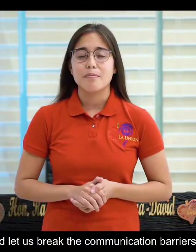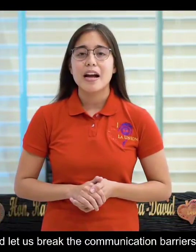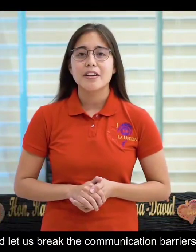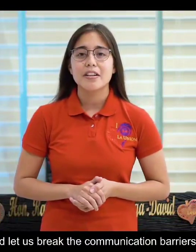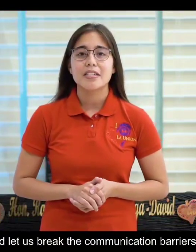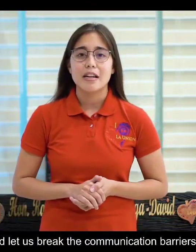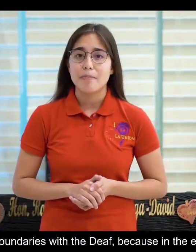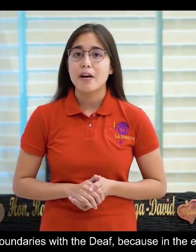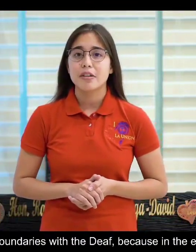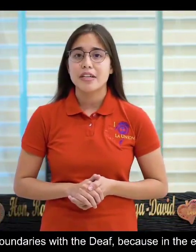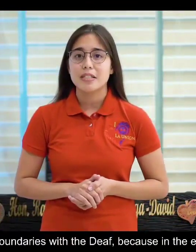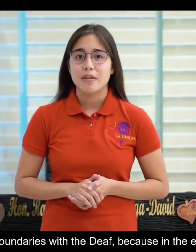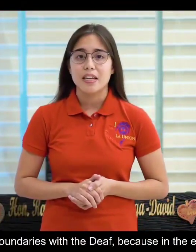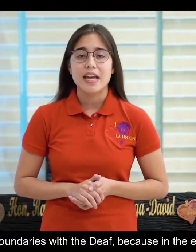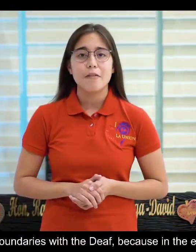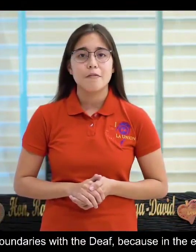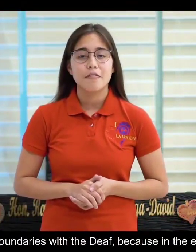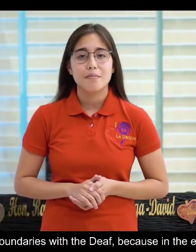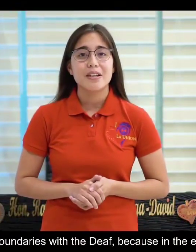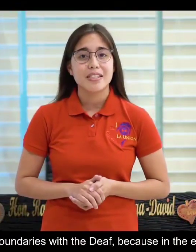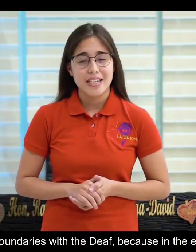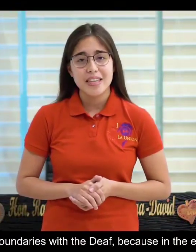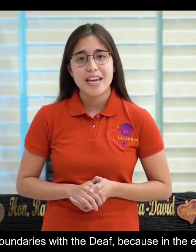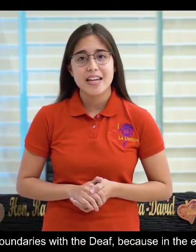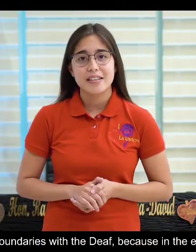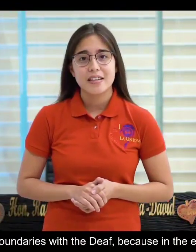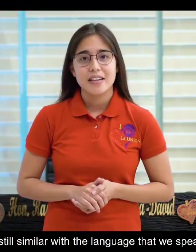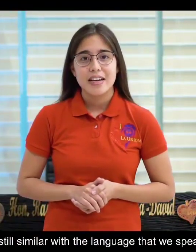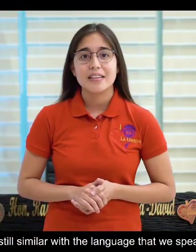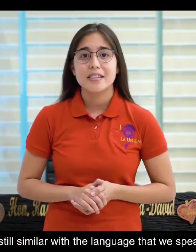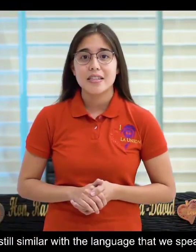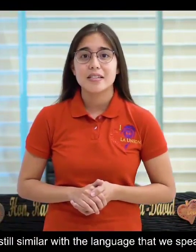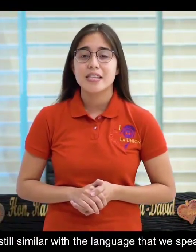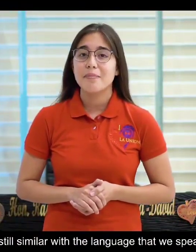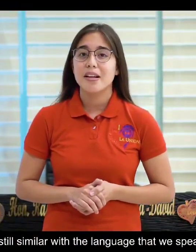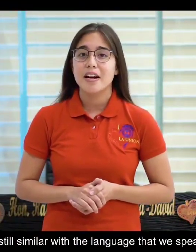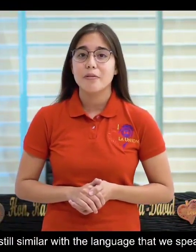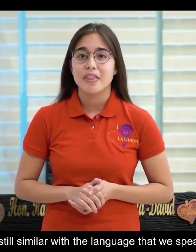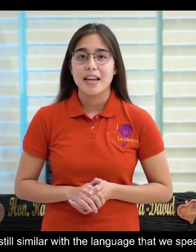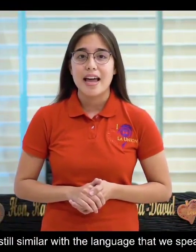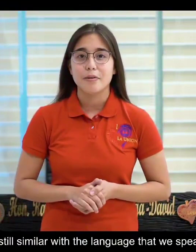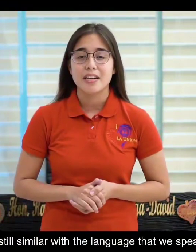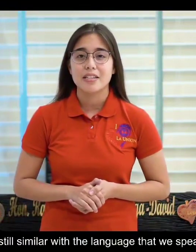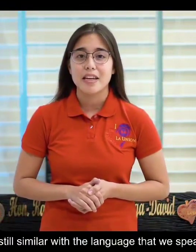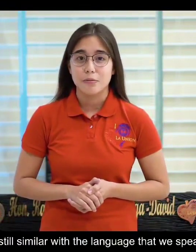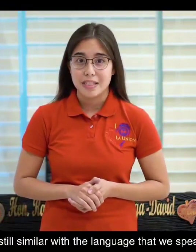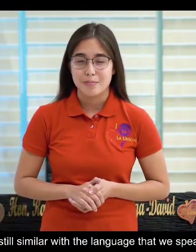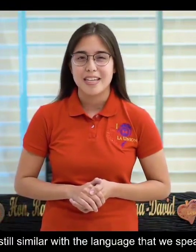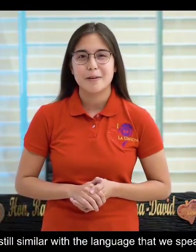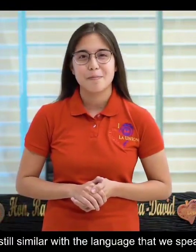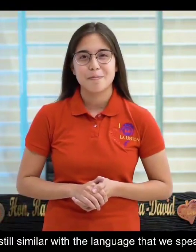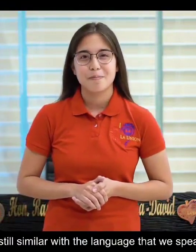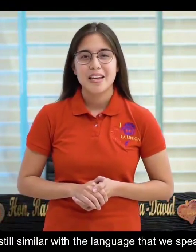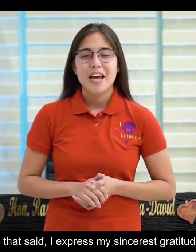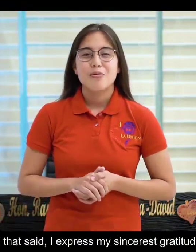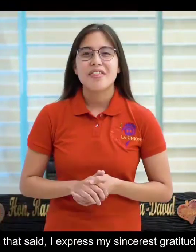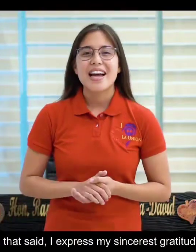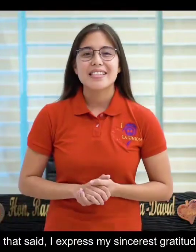barriers and boundaries with the deaf because in the end, it is still similar with the language that we speak. With that